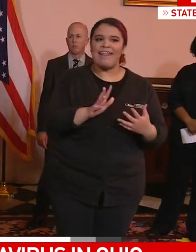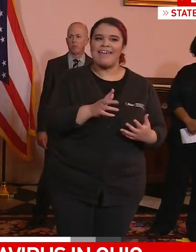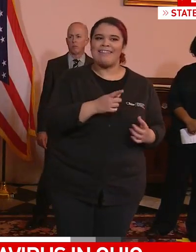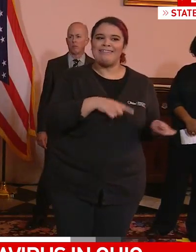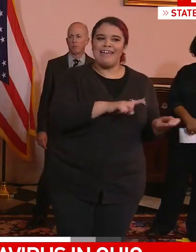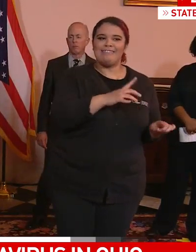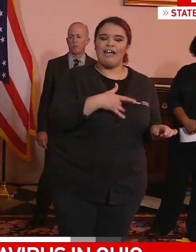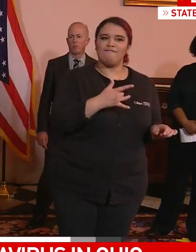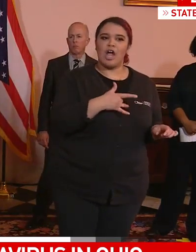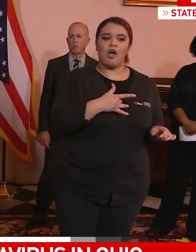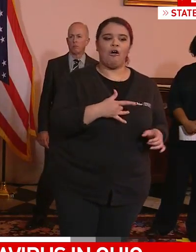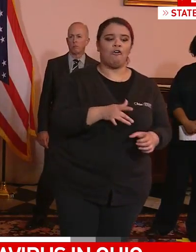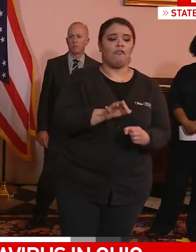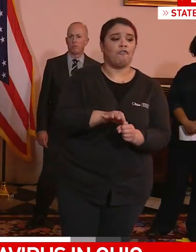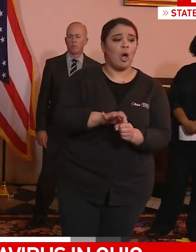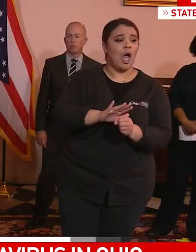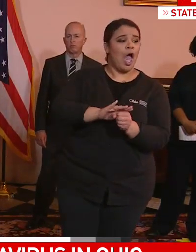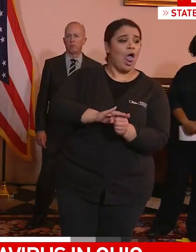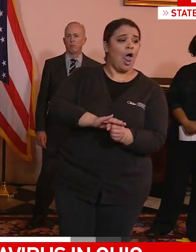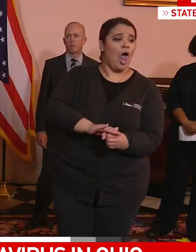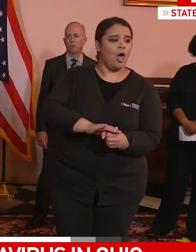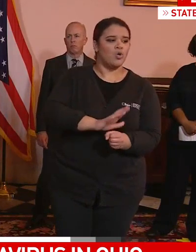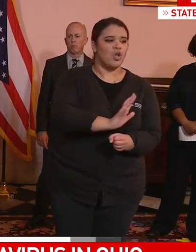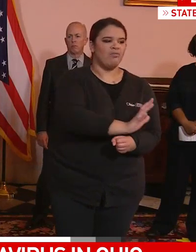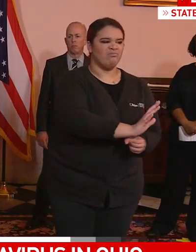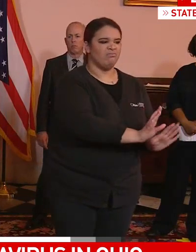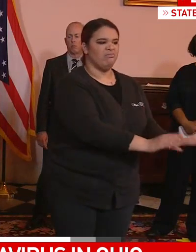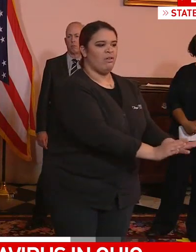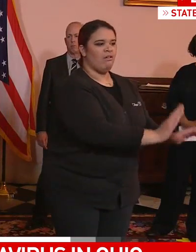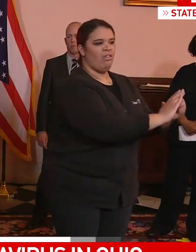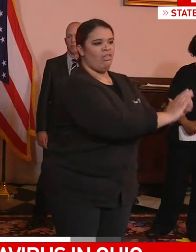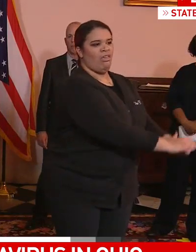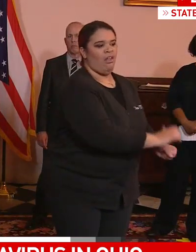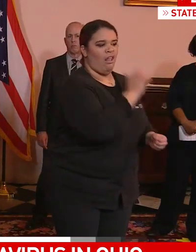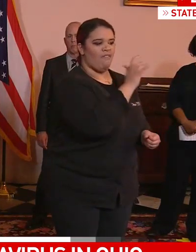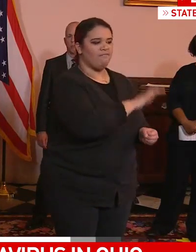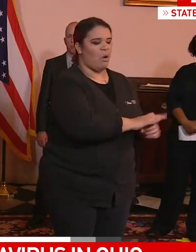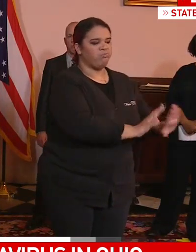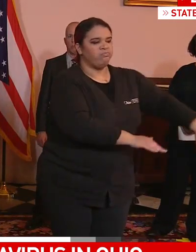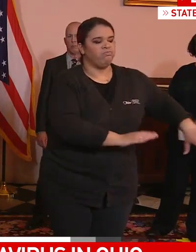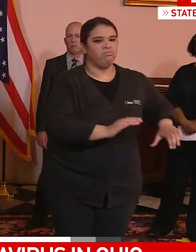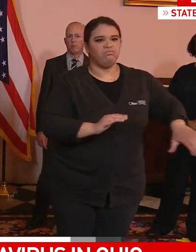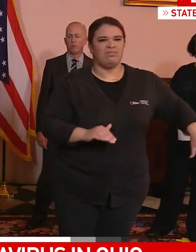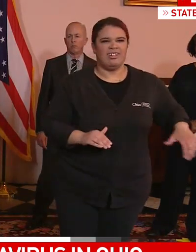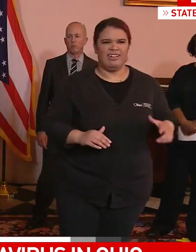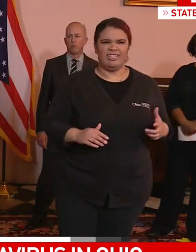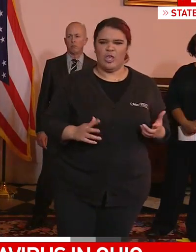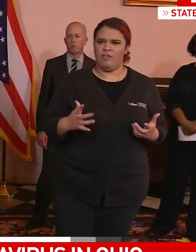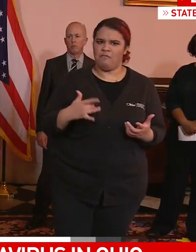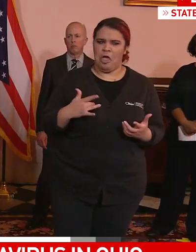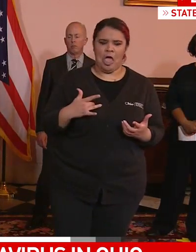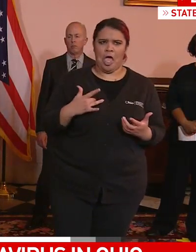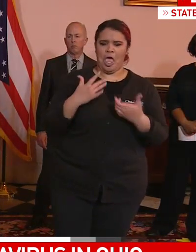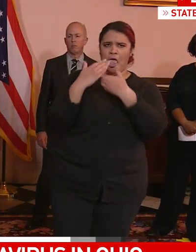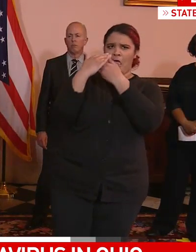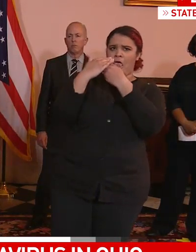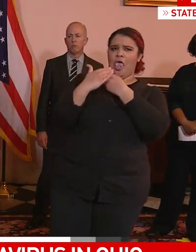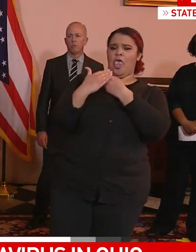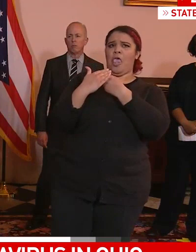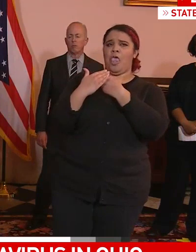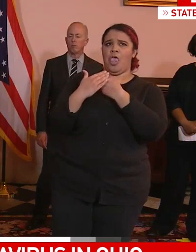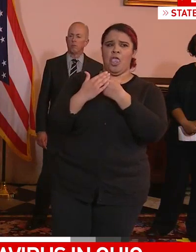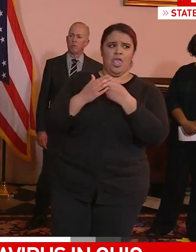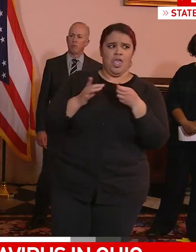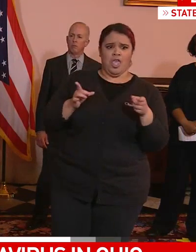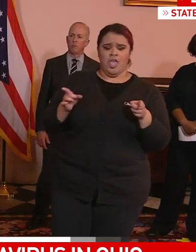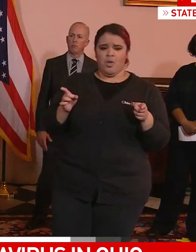that was going to tamp down the vote. But the most important thing is, for those individuals, they were being presented with a very, very difficult choice. The more